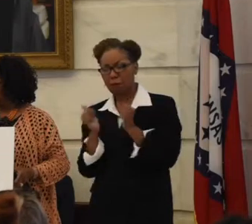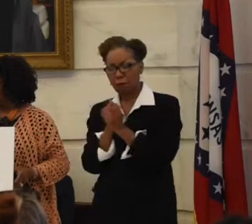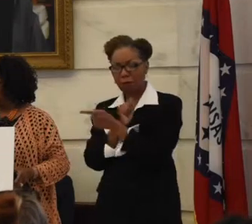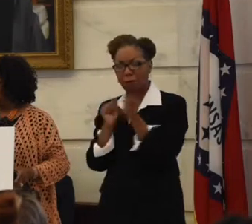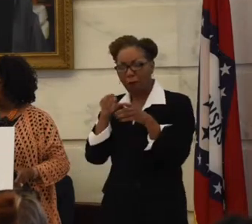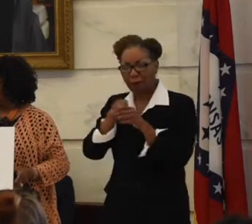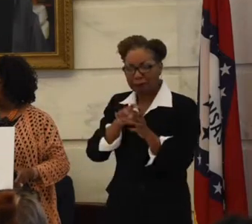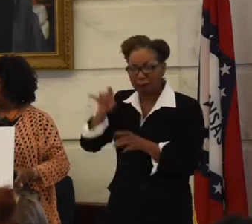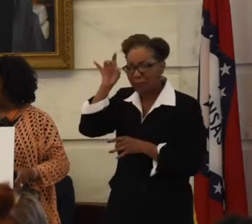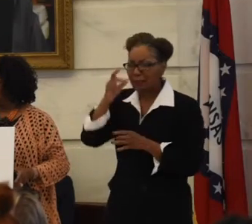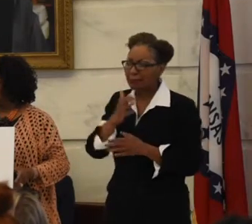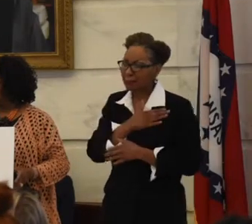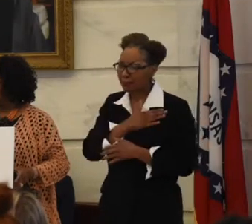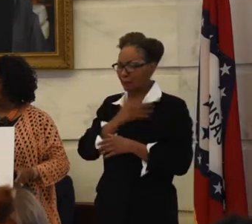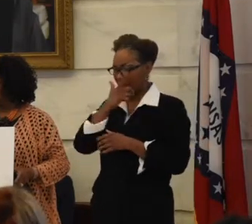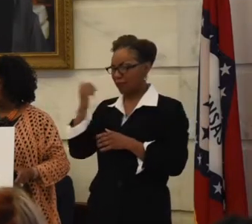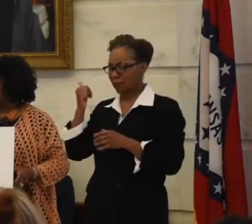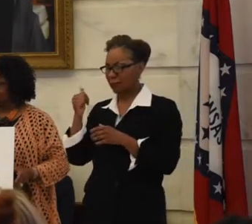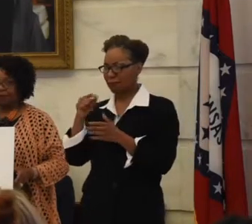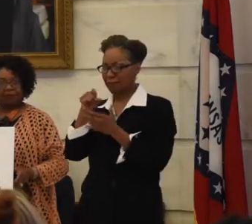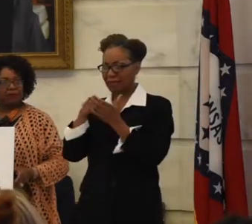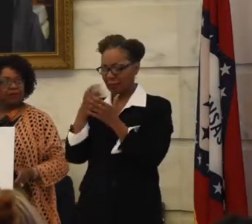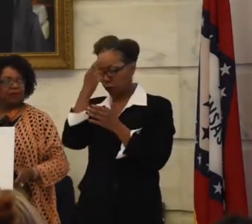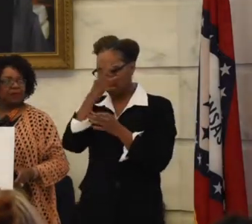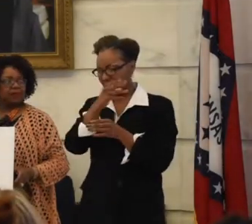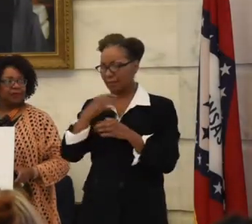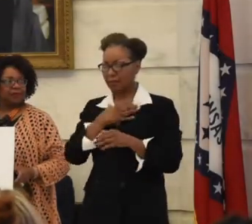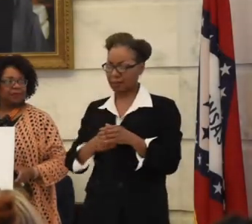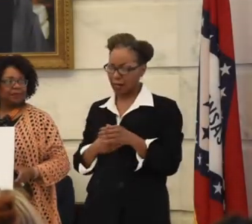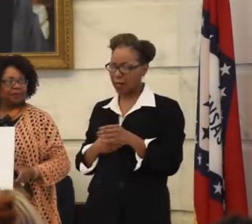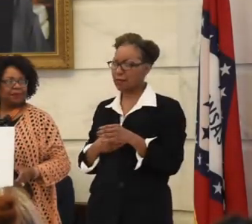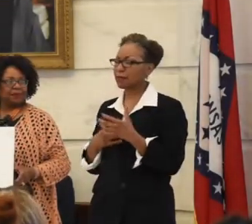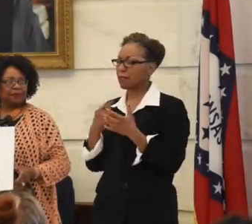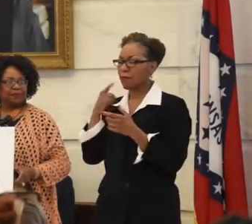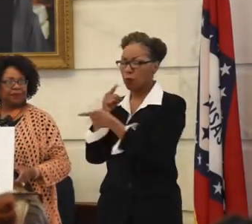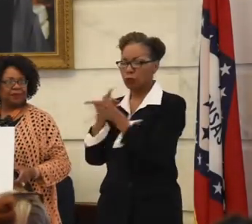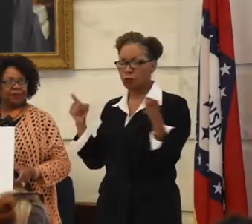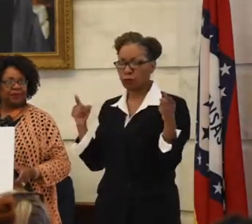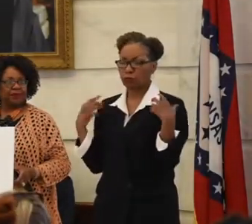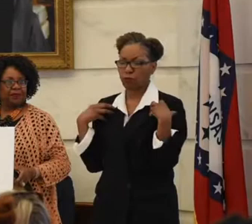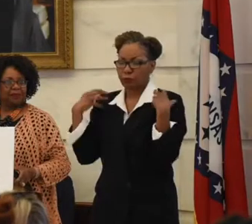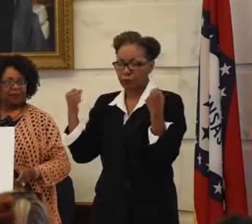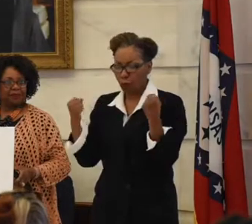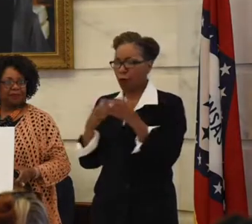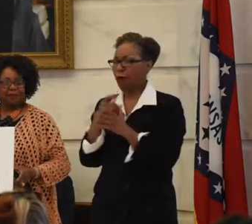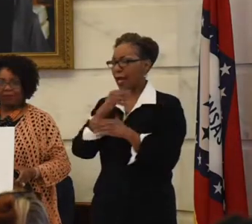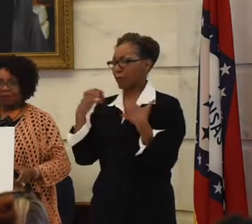his cause, his desire to give his heart to restore